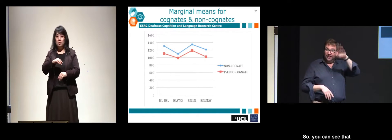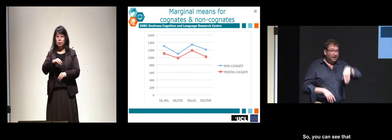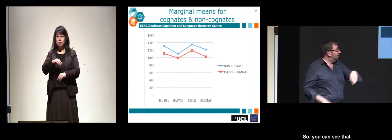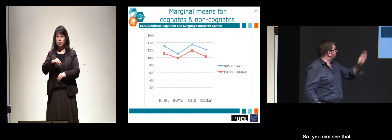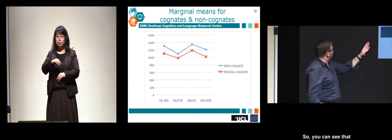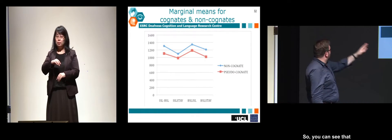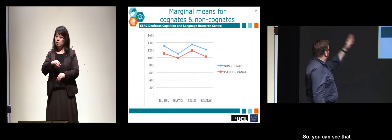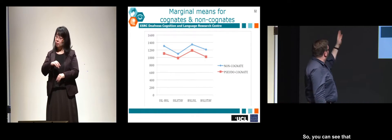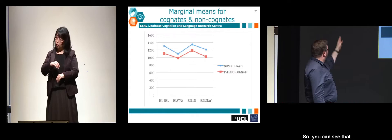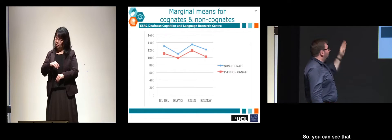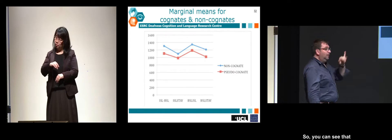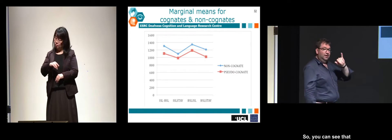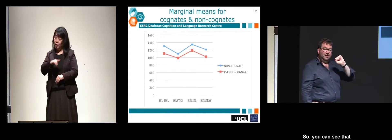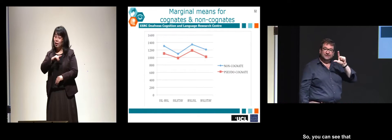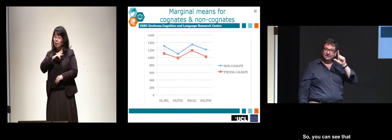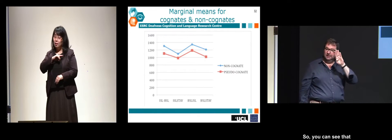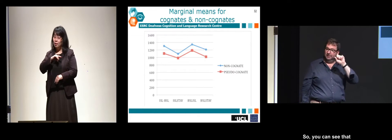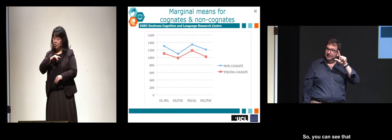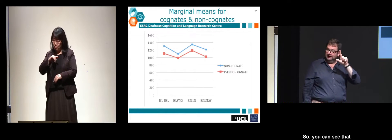ISL,